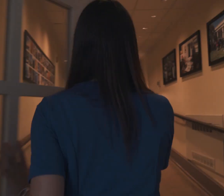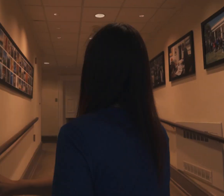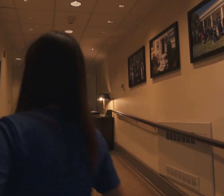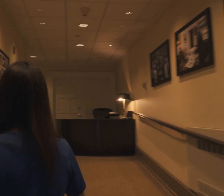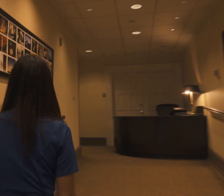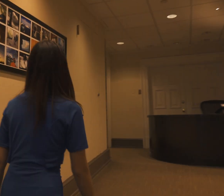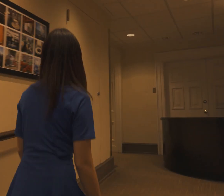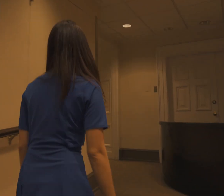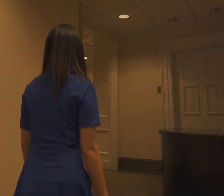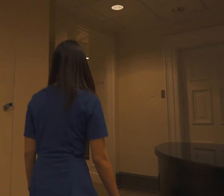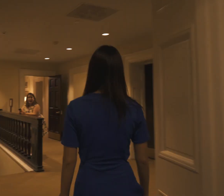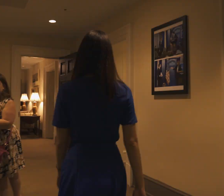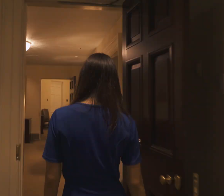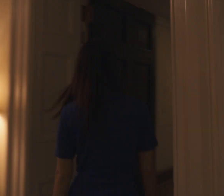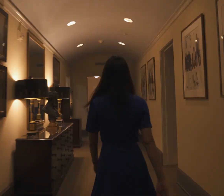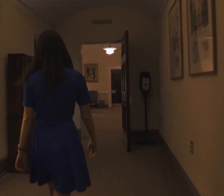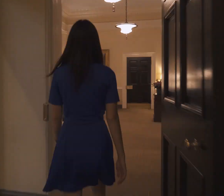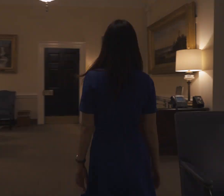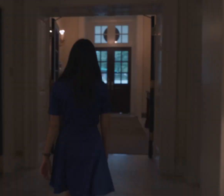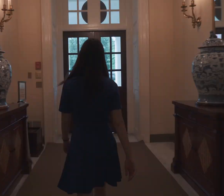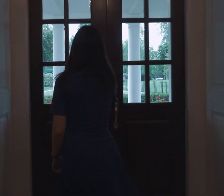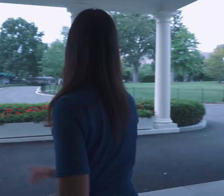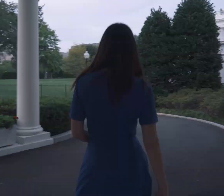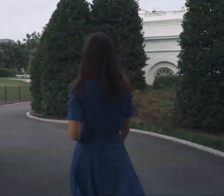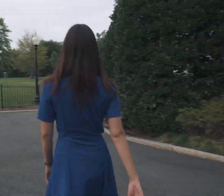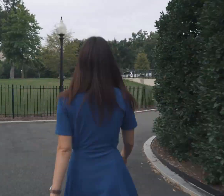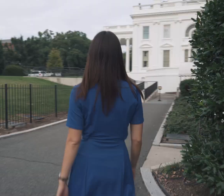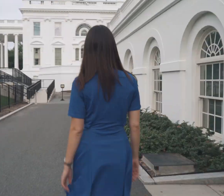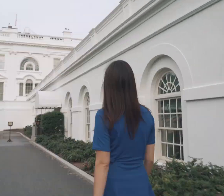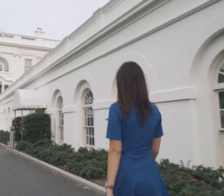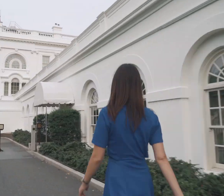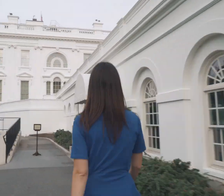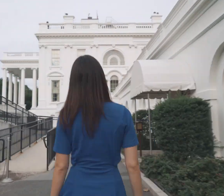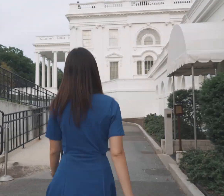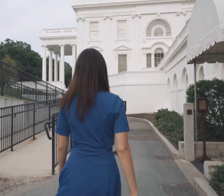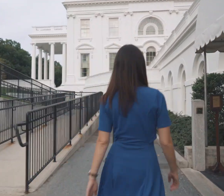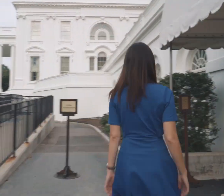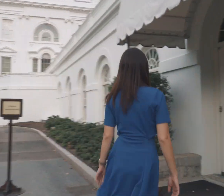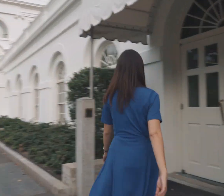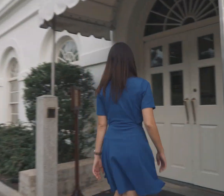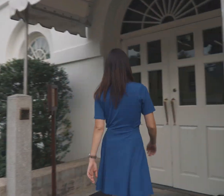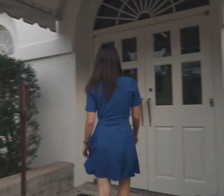In fast motion, she zooms through hallways and outdoors again to a door to the west of the White House north portico.